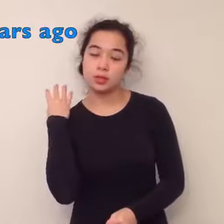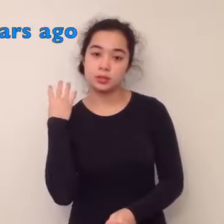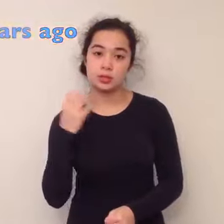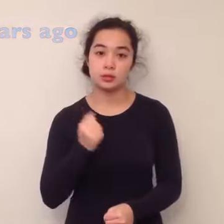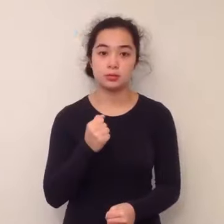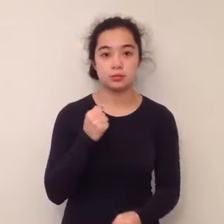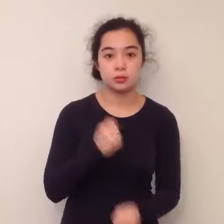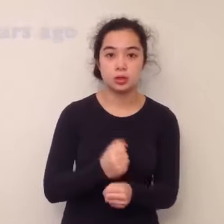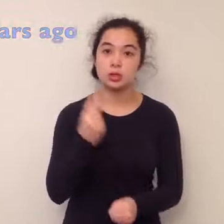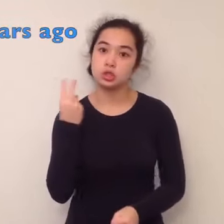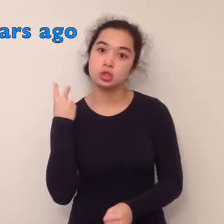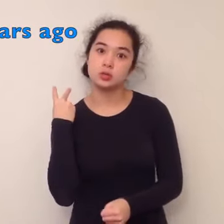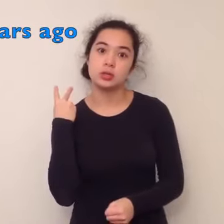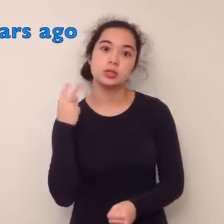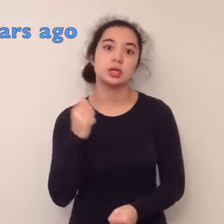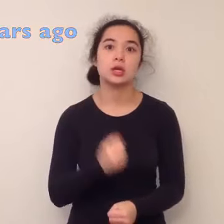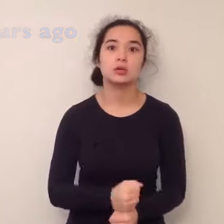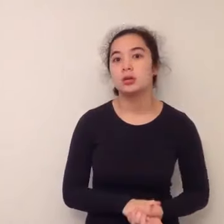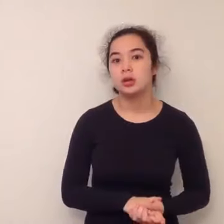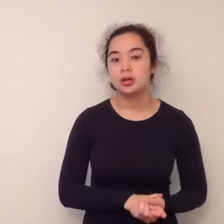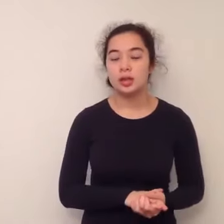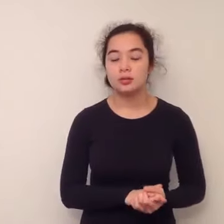ago. 2 years ago. And